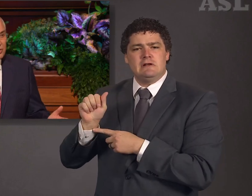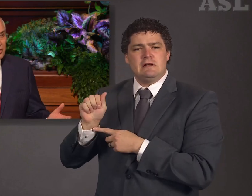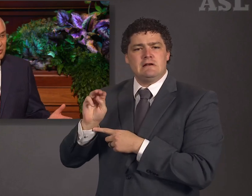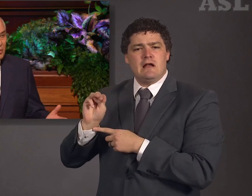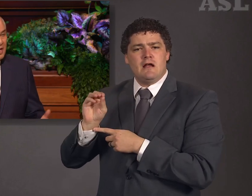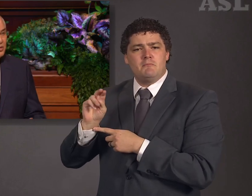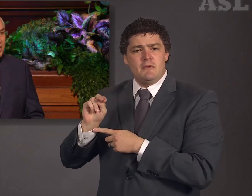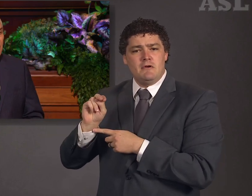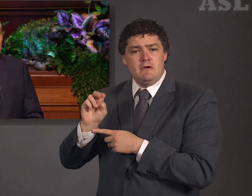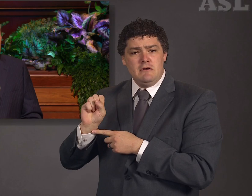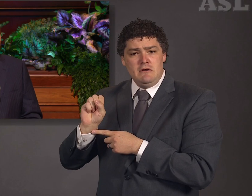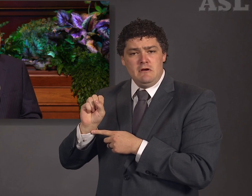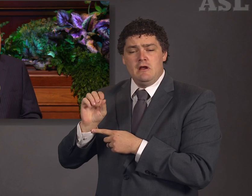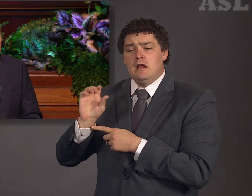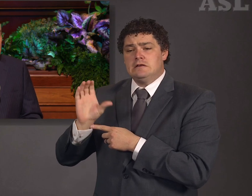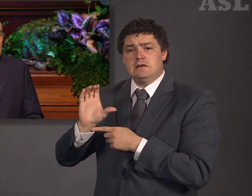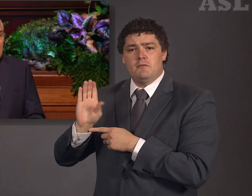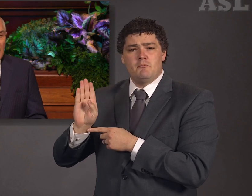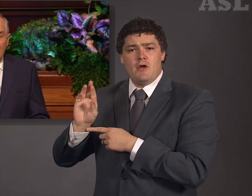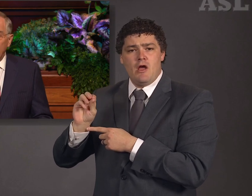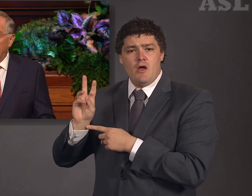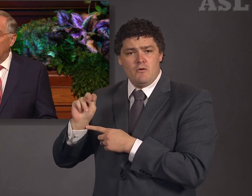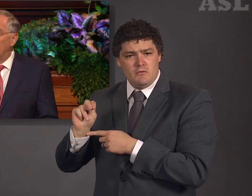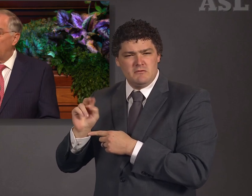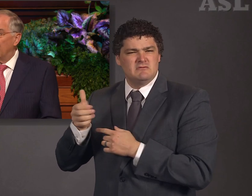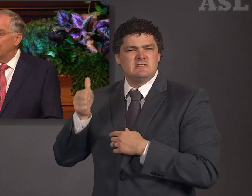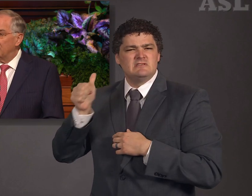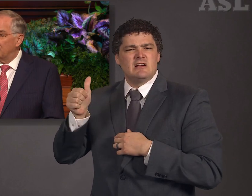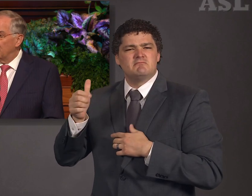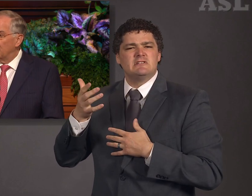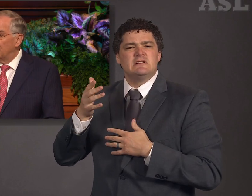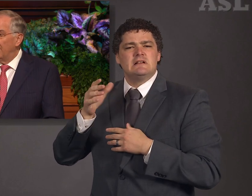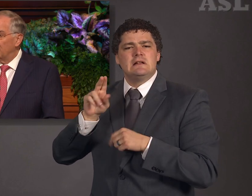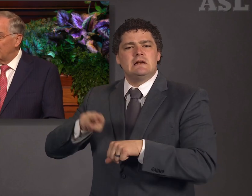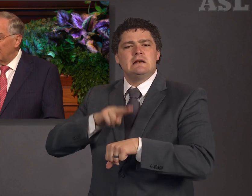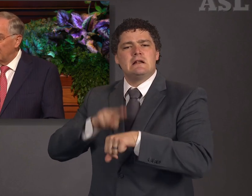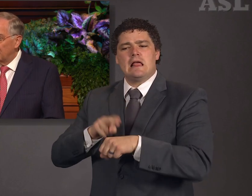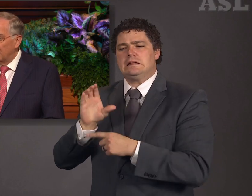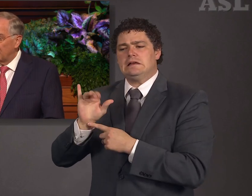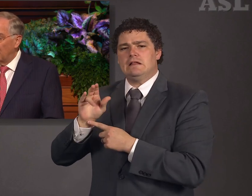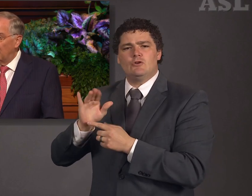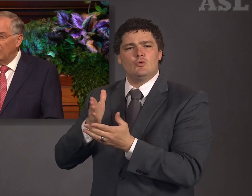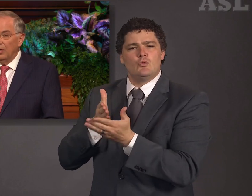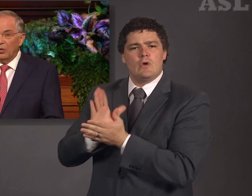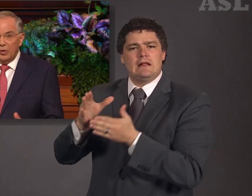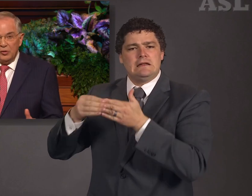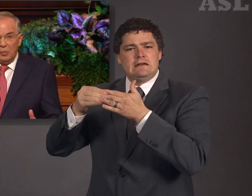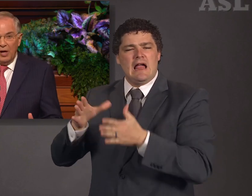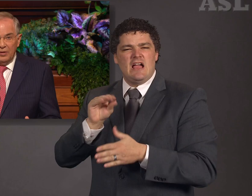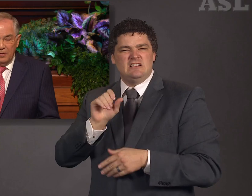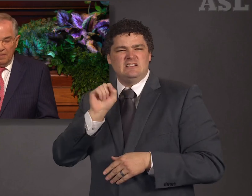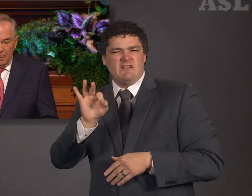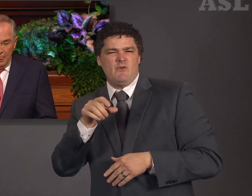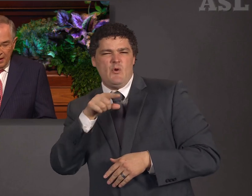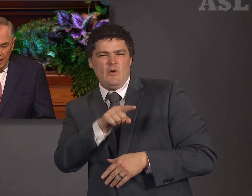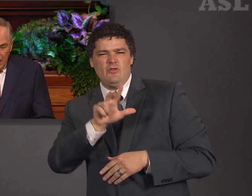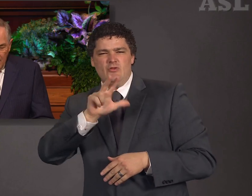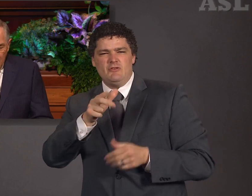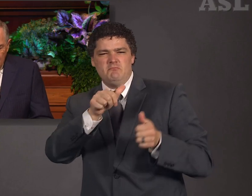national civil rights leader and pastor of the Third Baptist Church in San Francisco, responded,